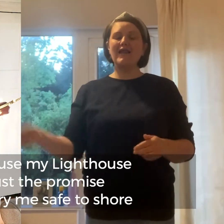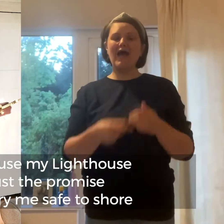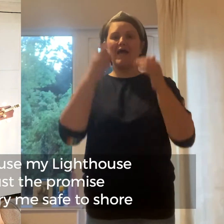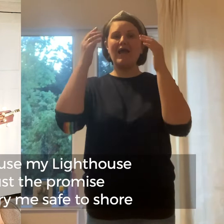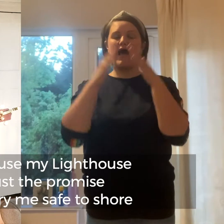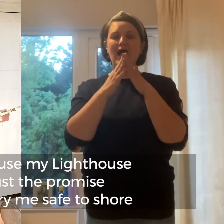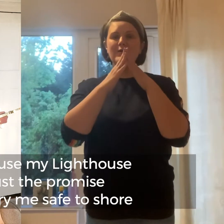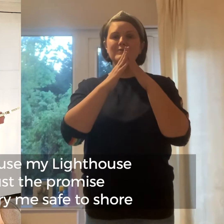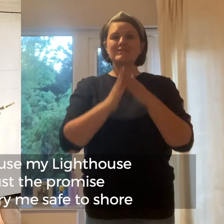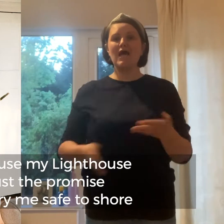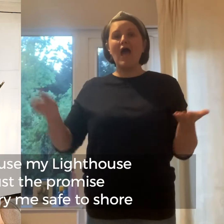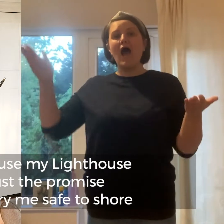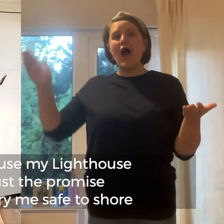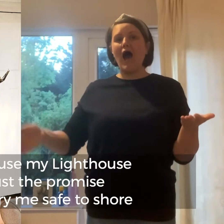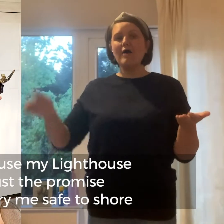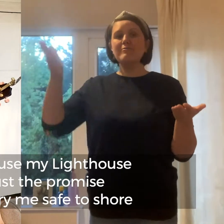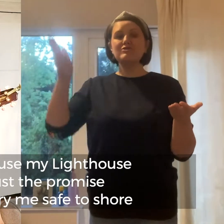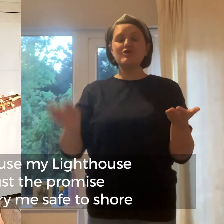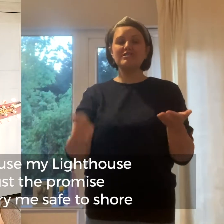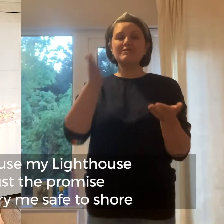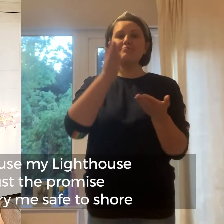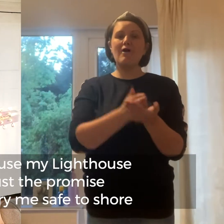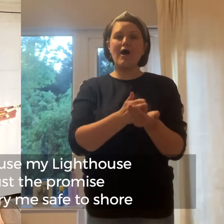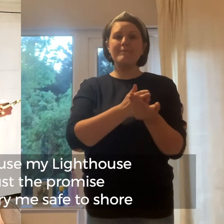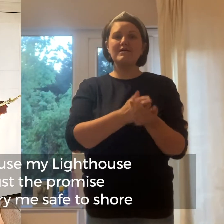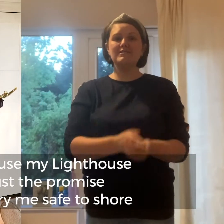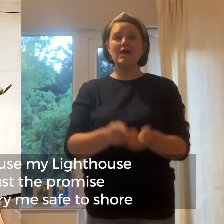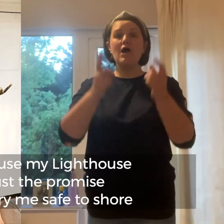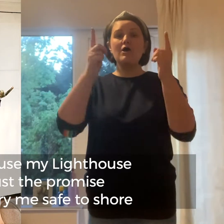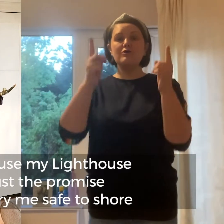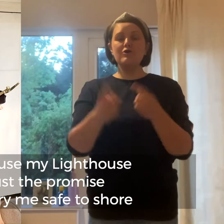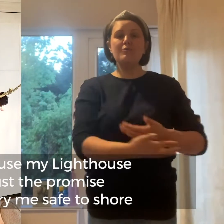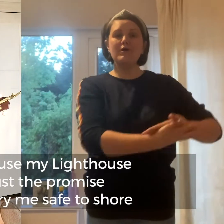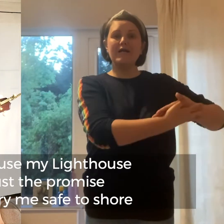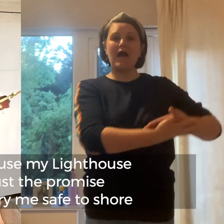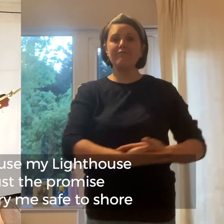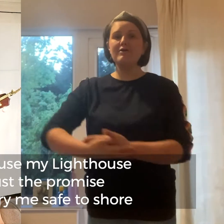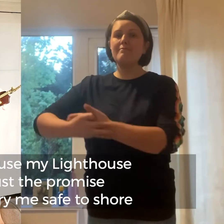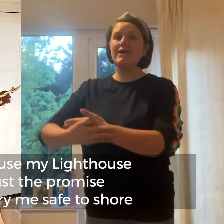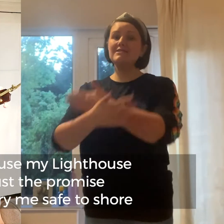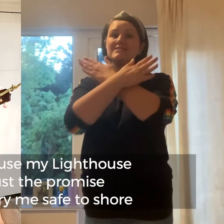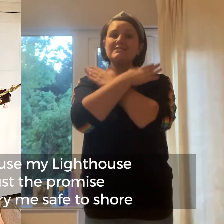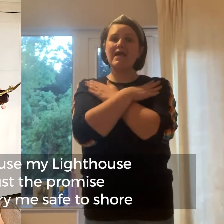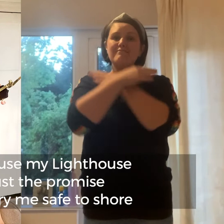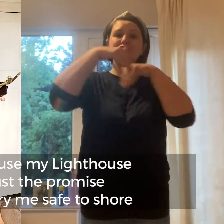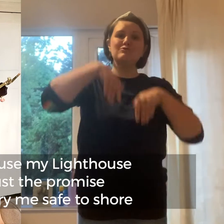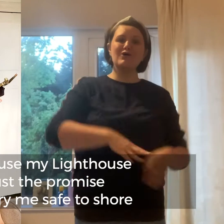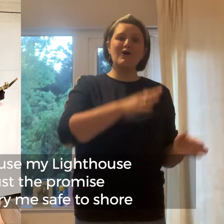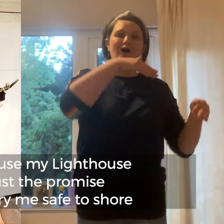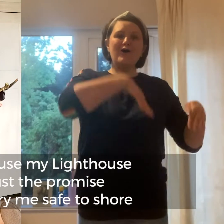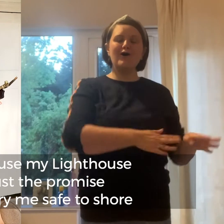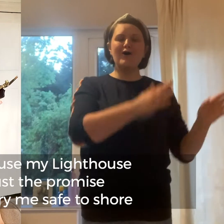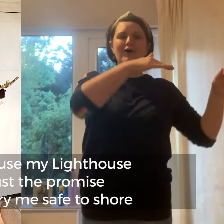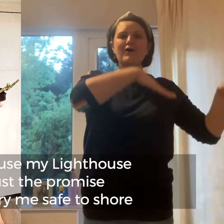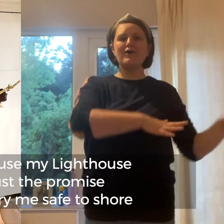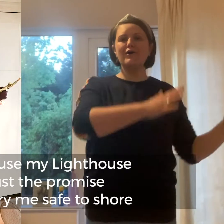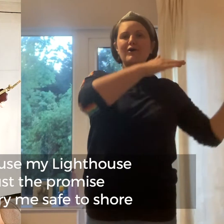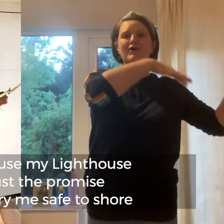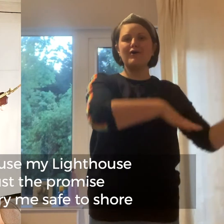my lighthouse, and I will trust the promise. You will carry me safe to